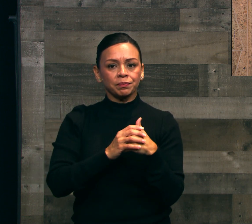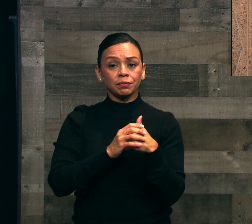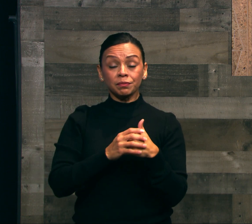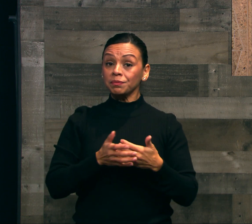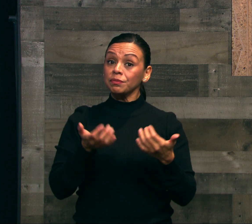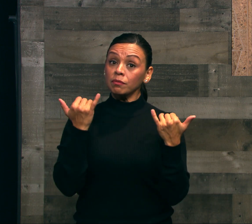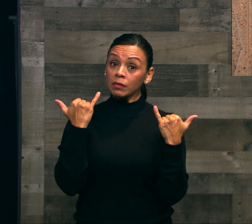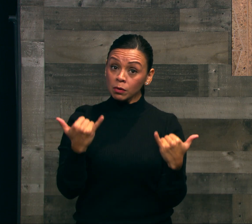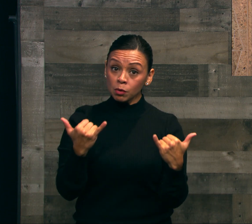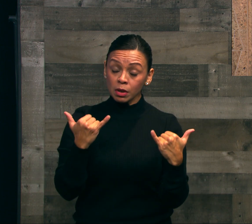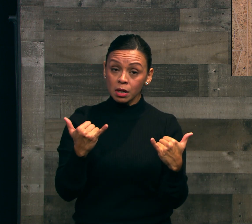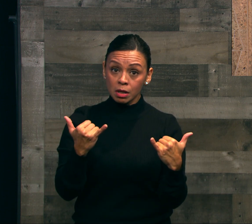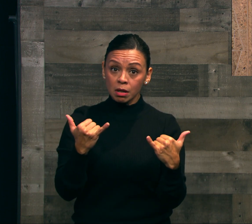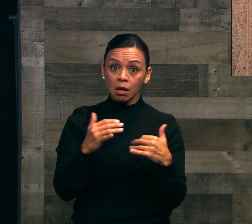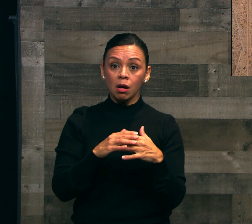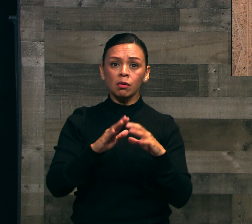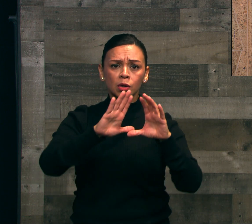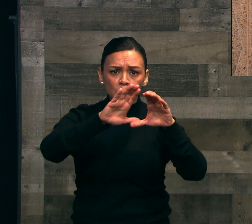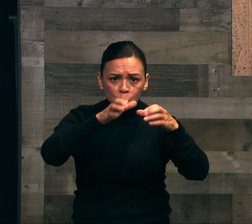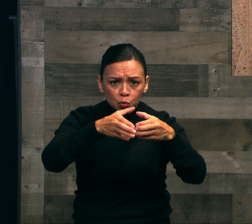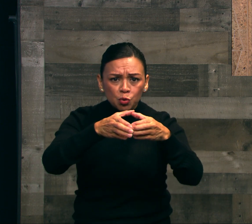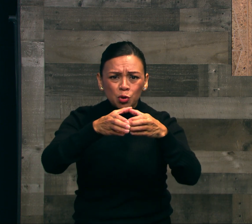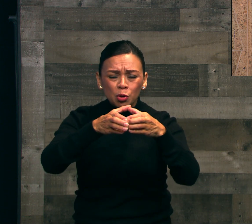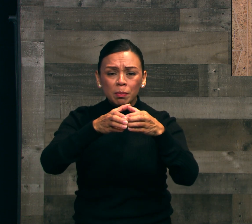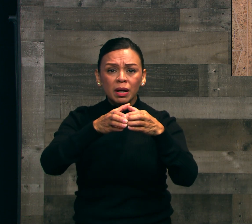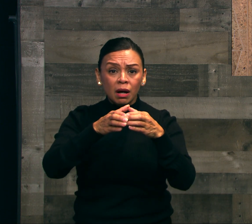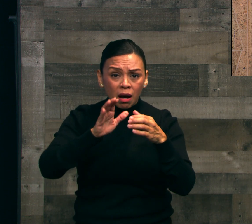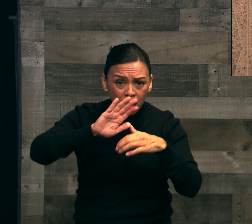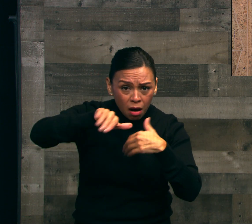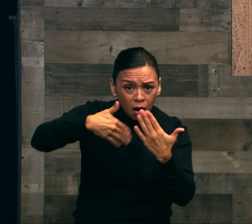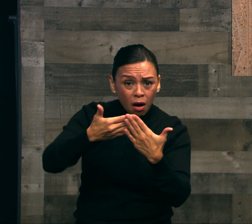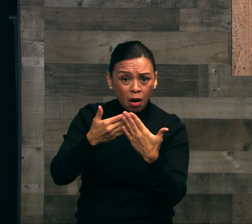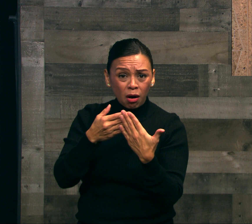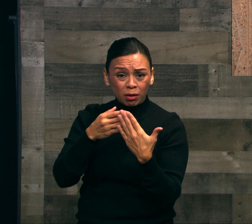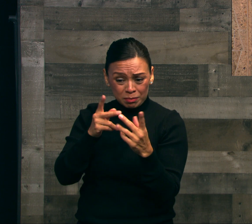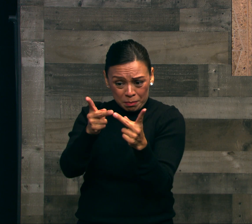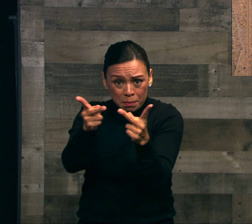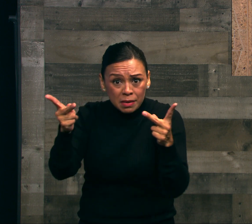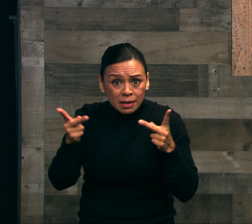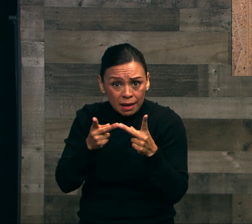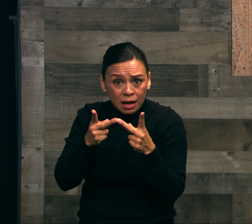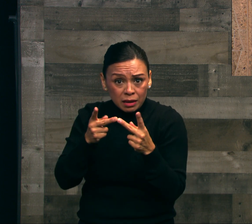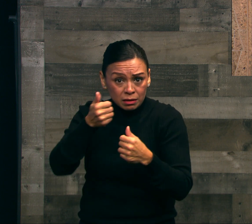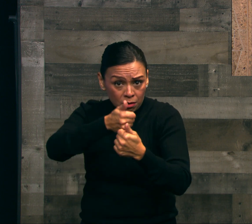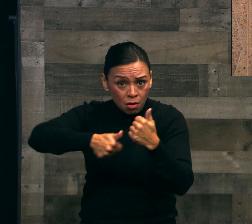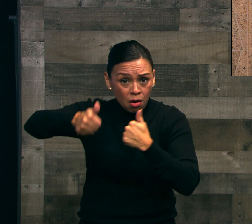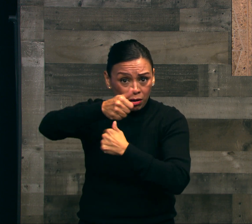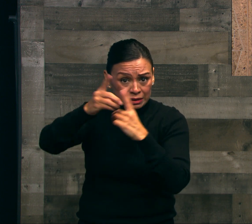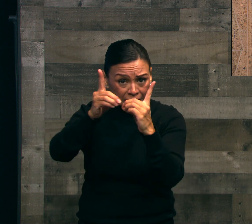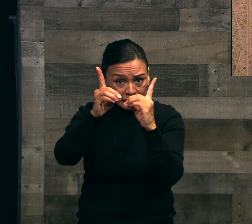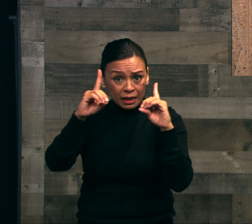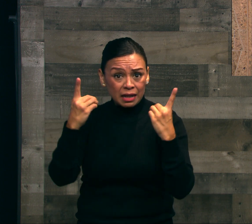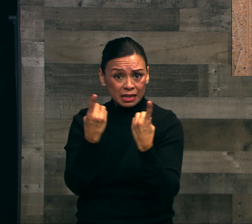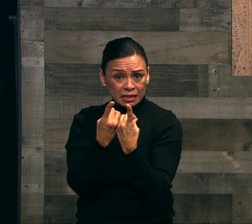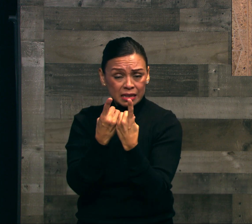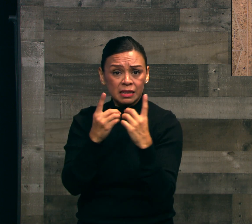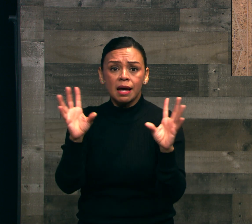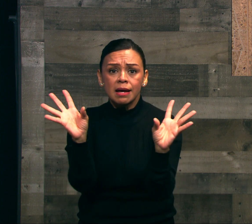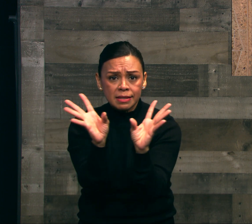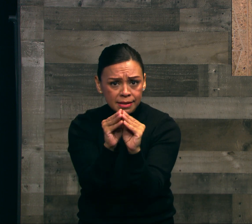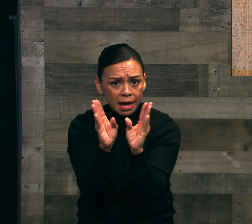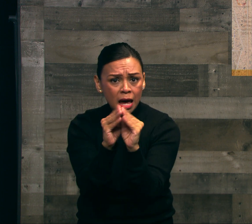And it will end. Right now, there will be groups in every deanery of the archdiocese that